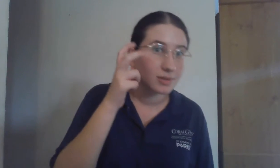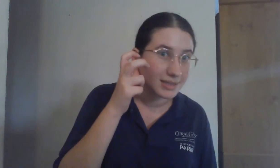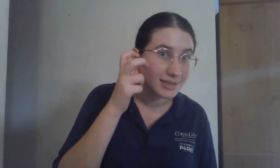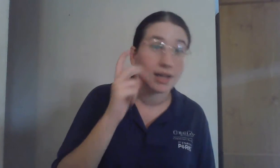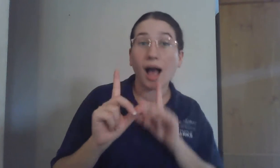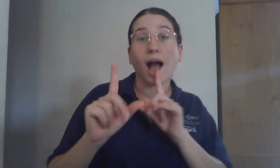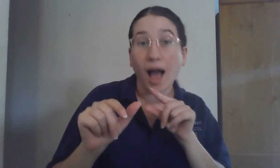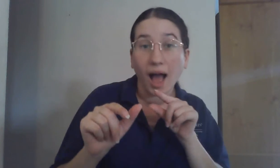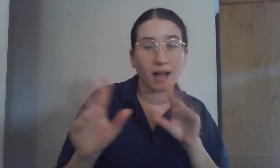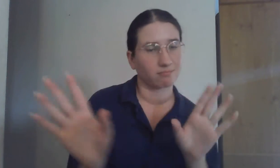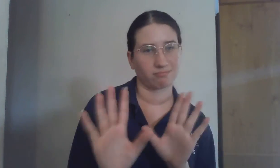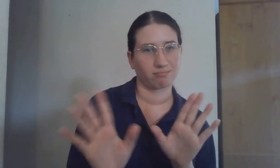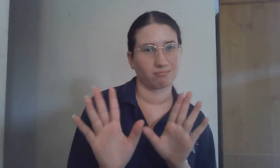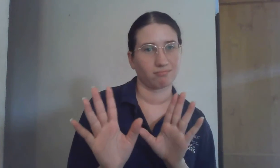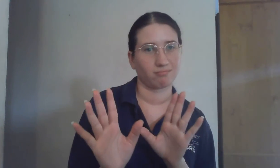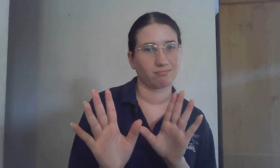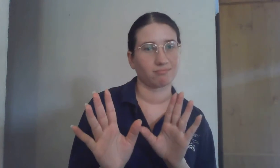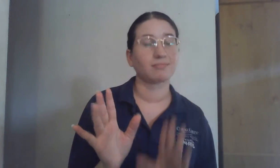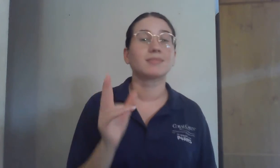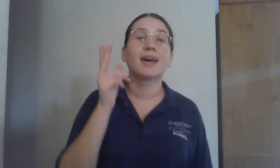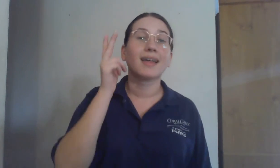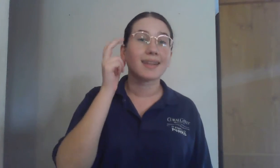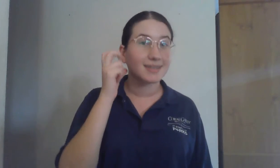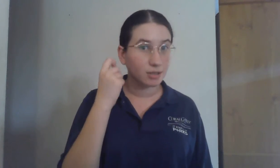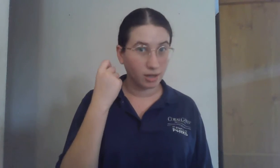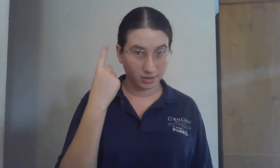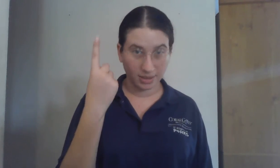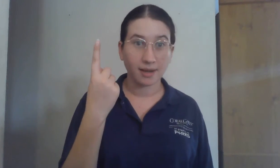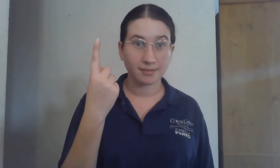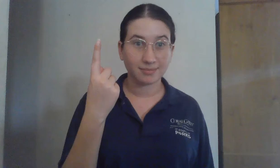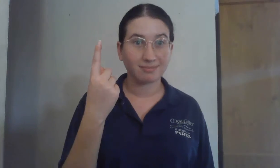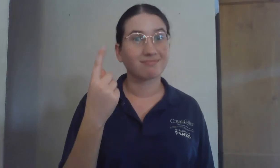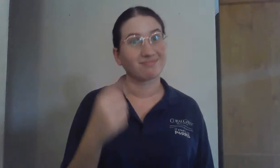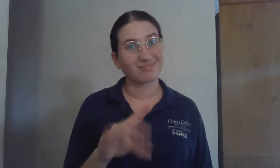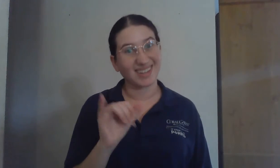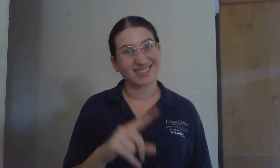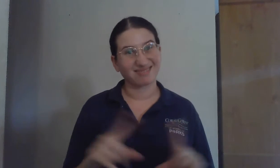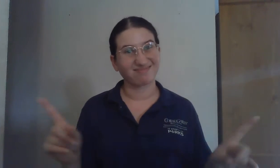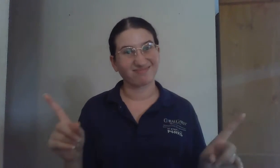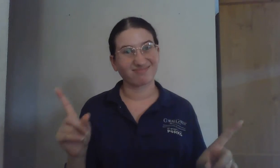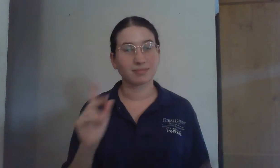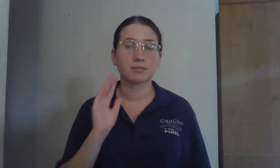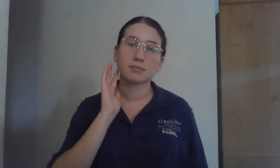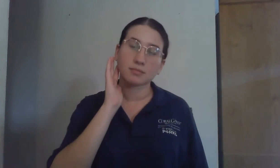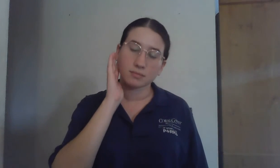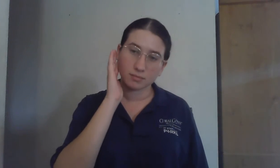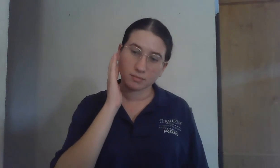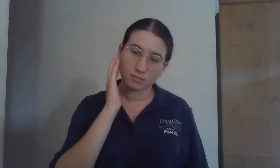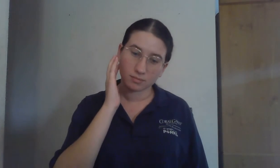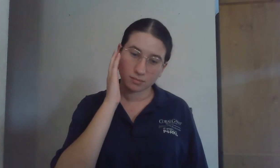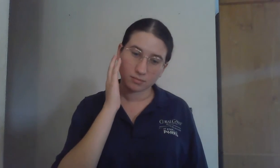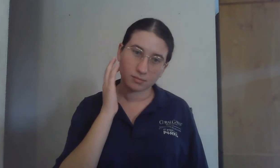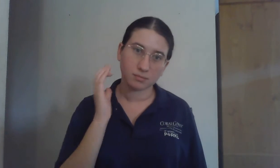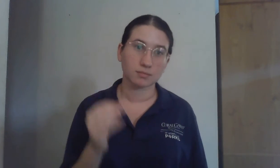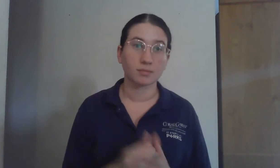to respond, but to understand. Big difference. If your customer